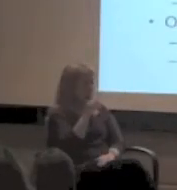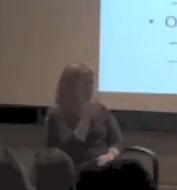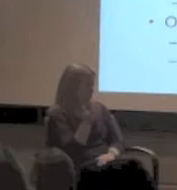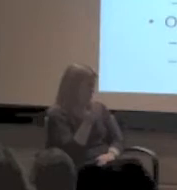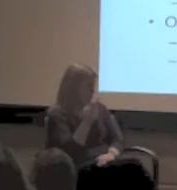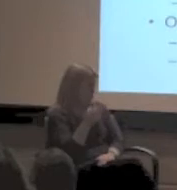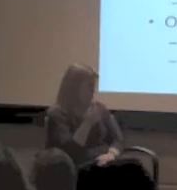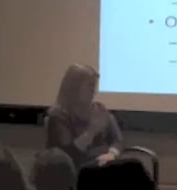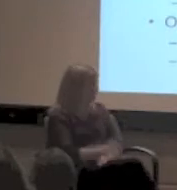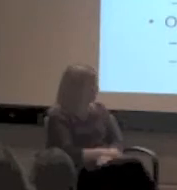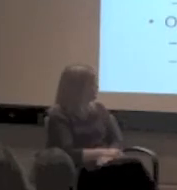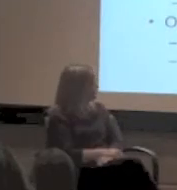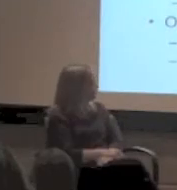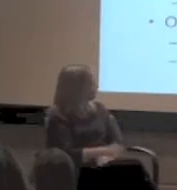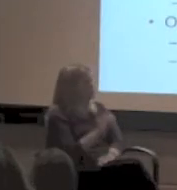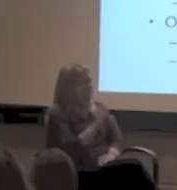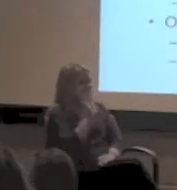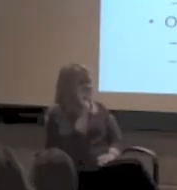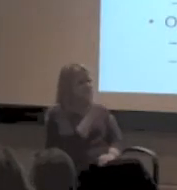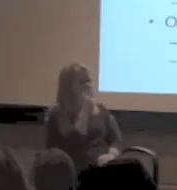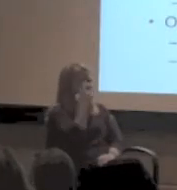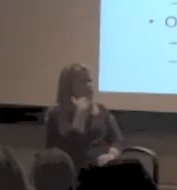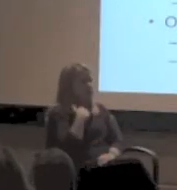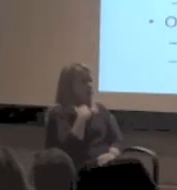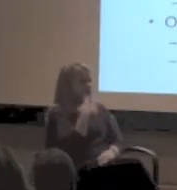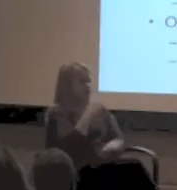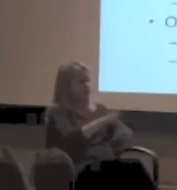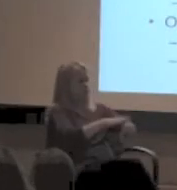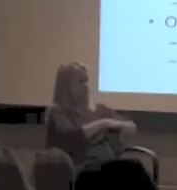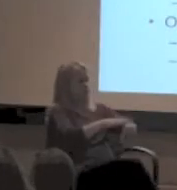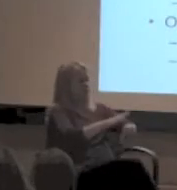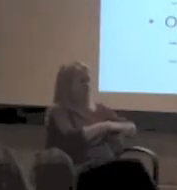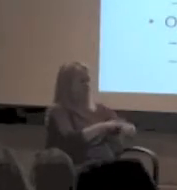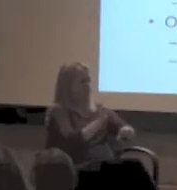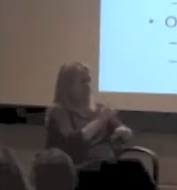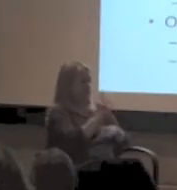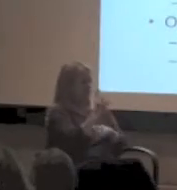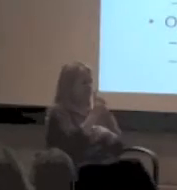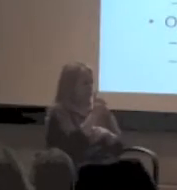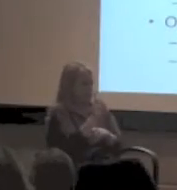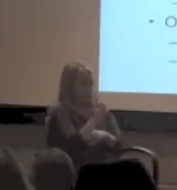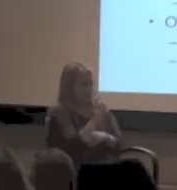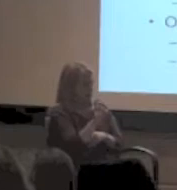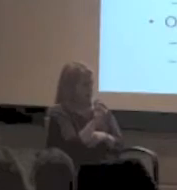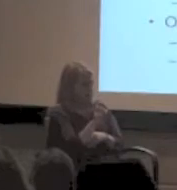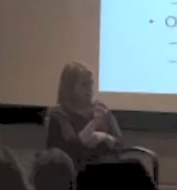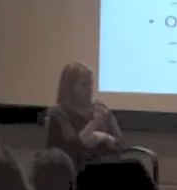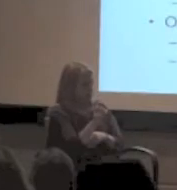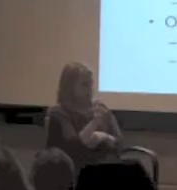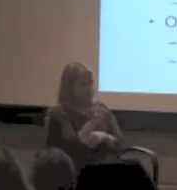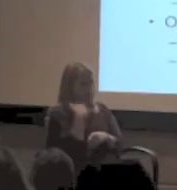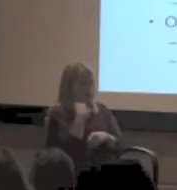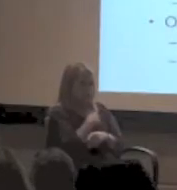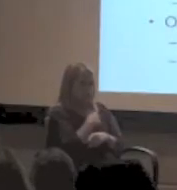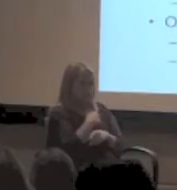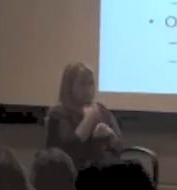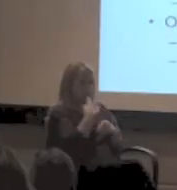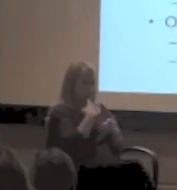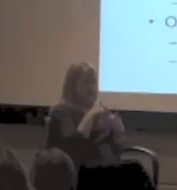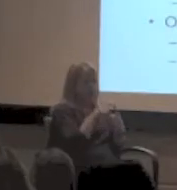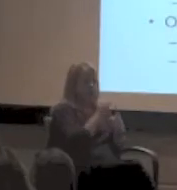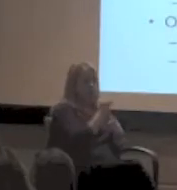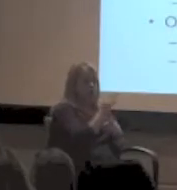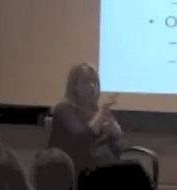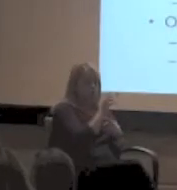So that's why I say beware the diagnosis of brainstem compression, and because we take stridor and